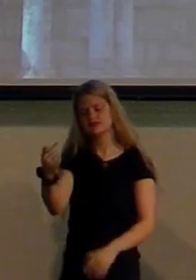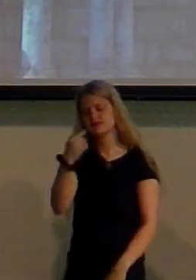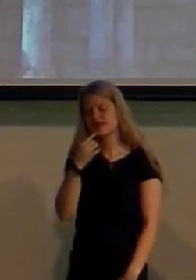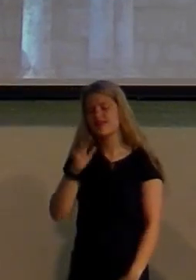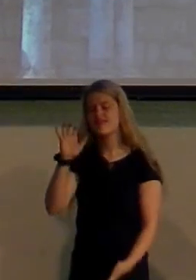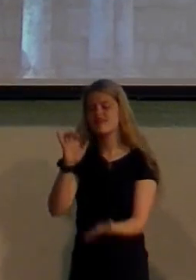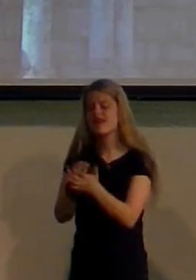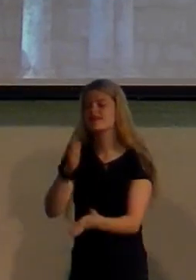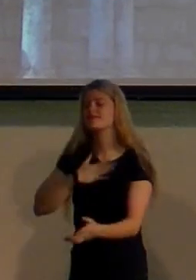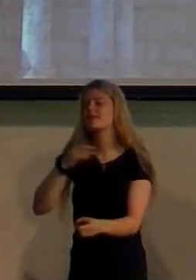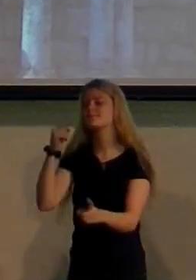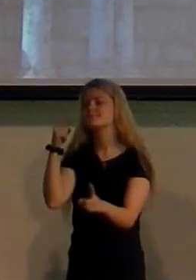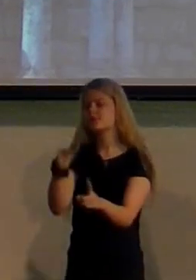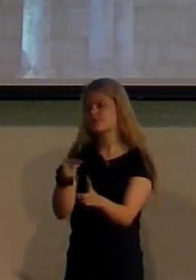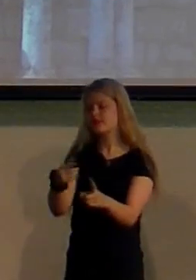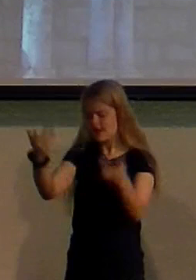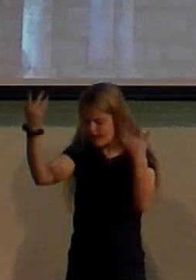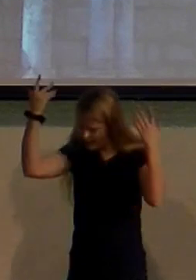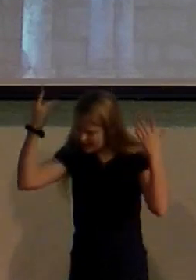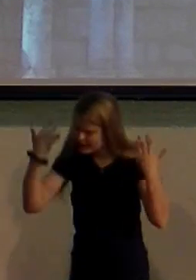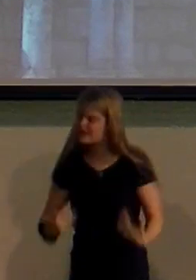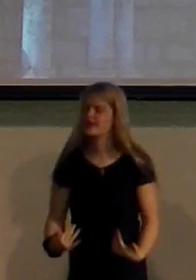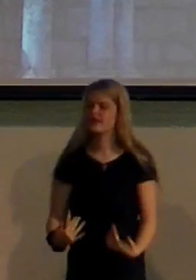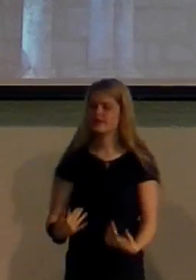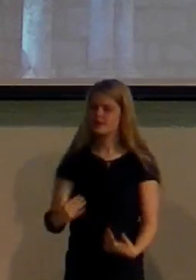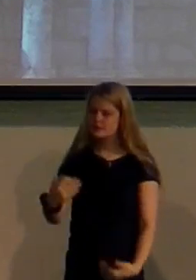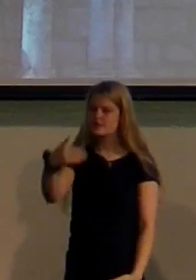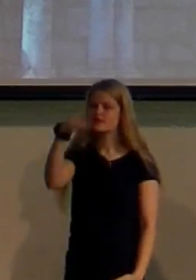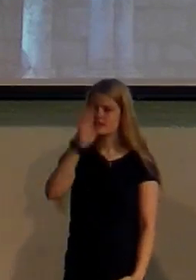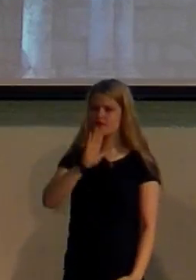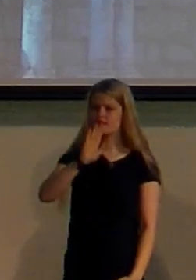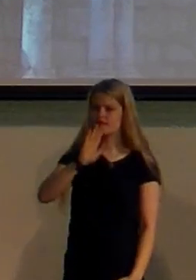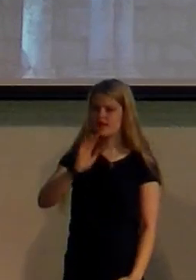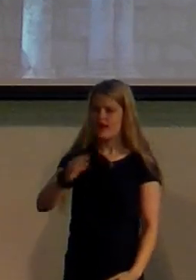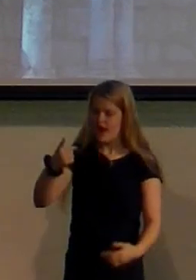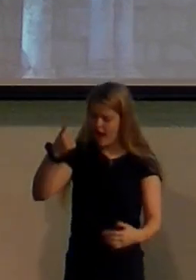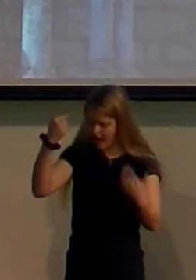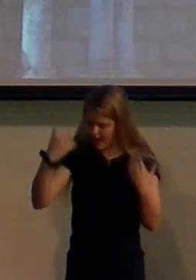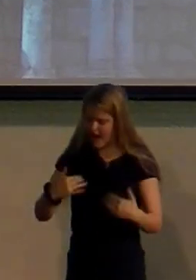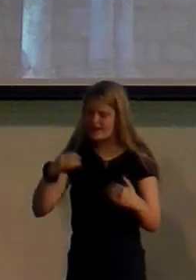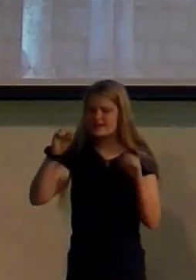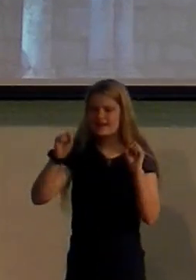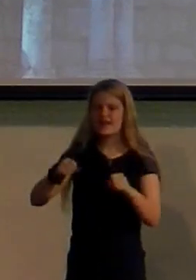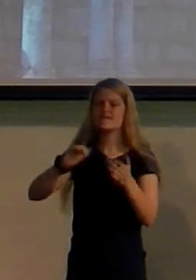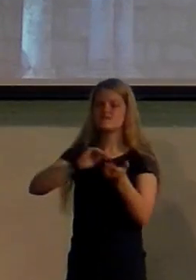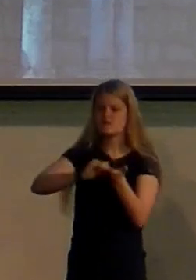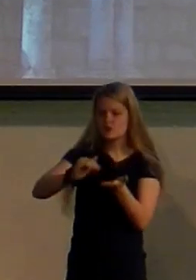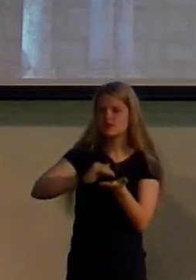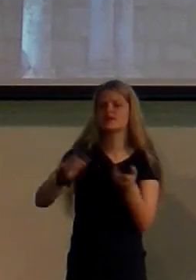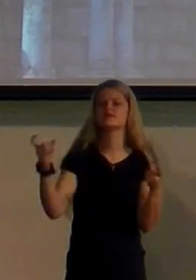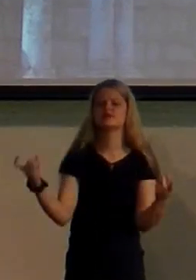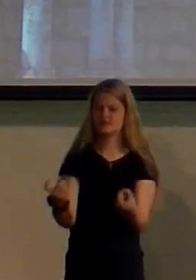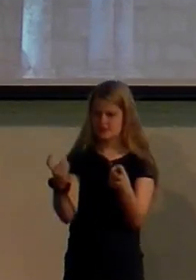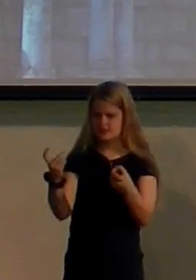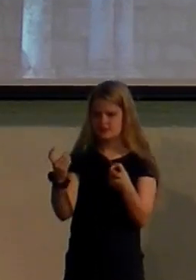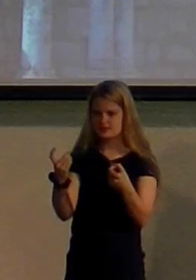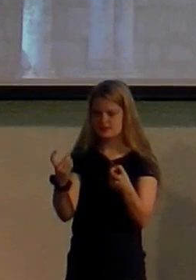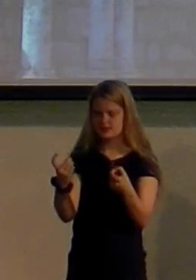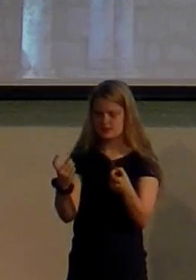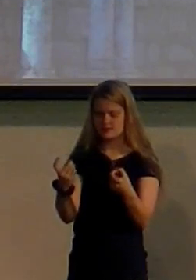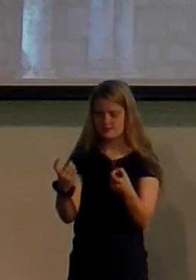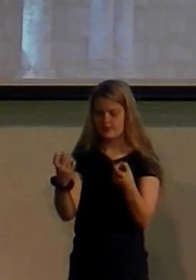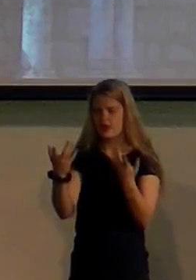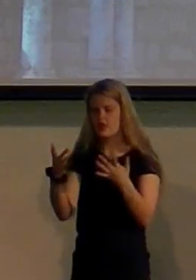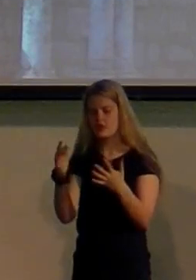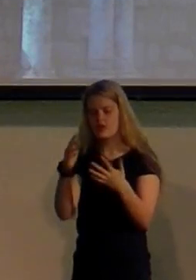point. I am God. I can forgive sins." And then